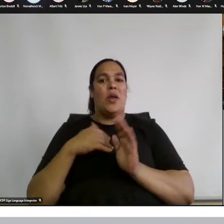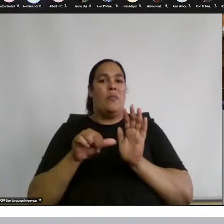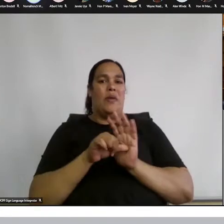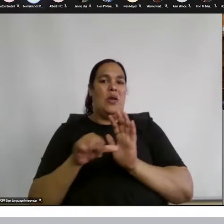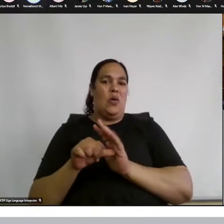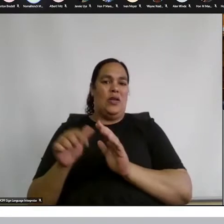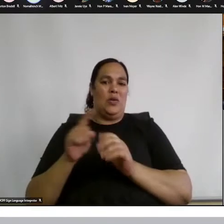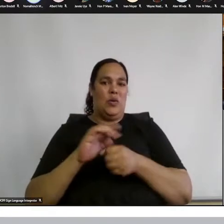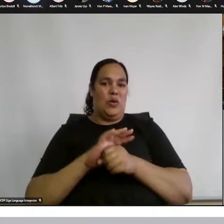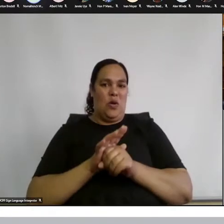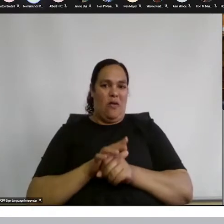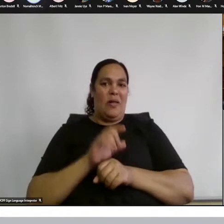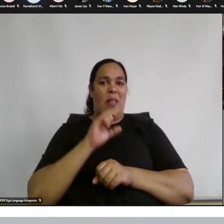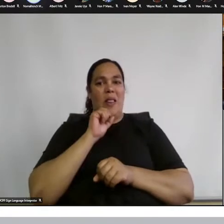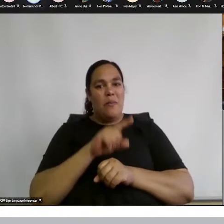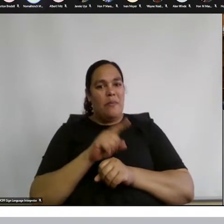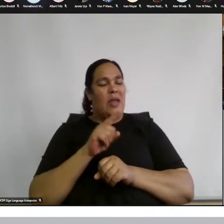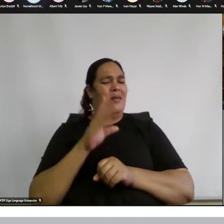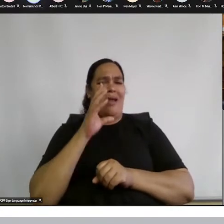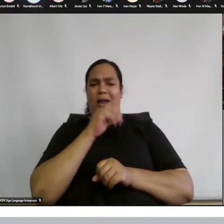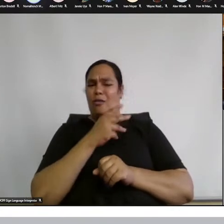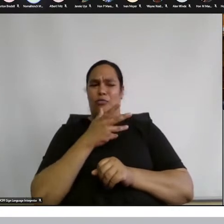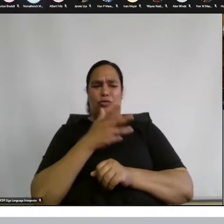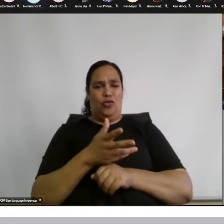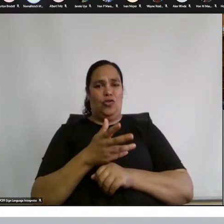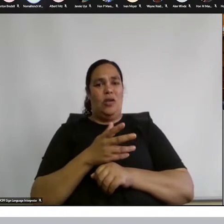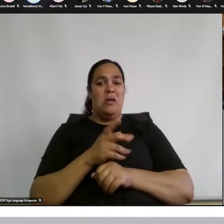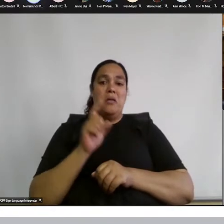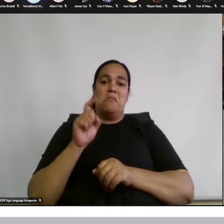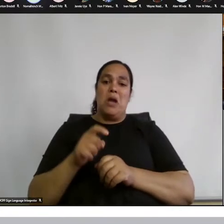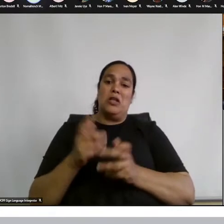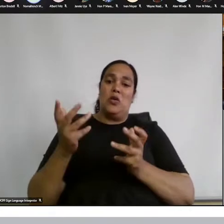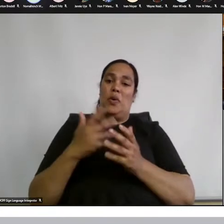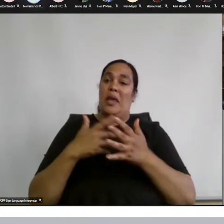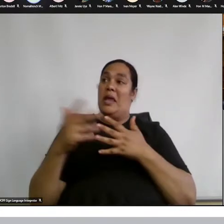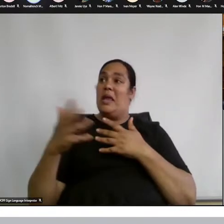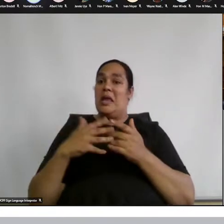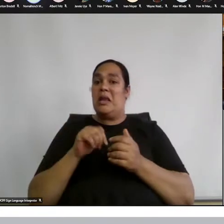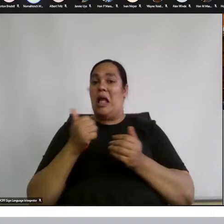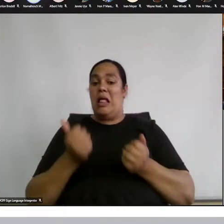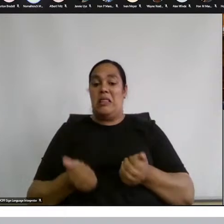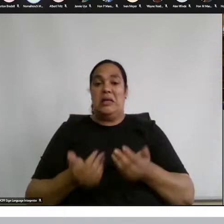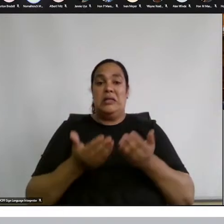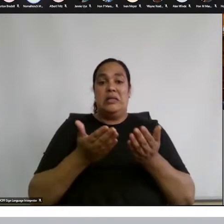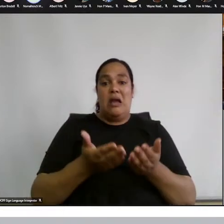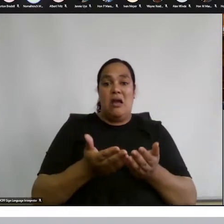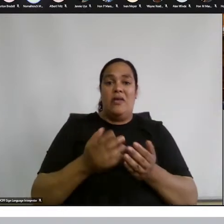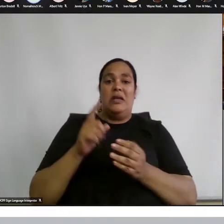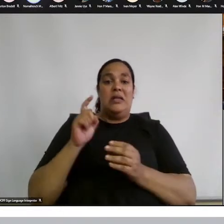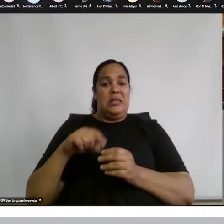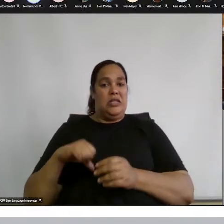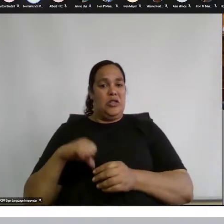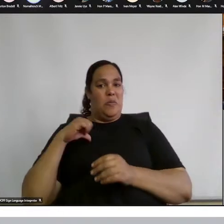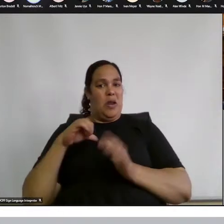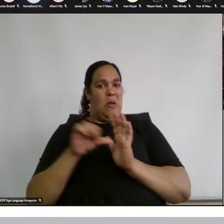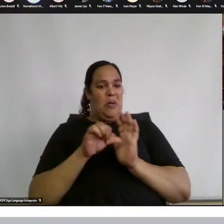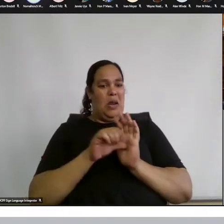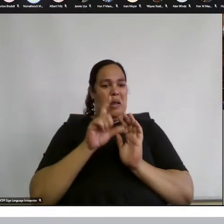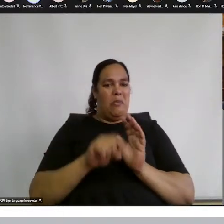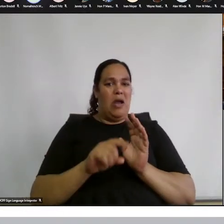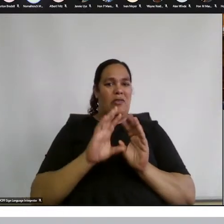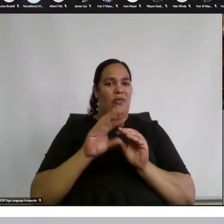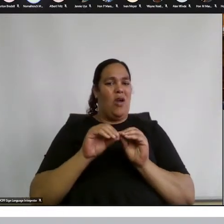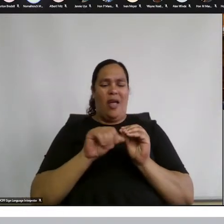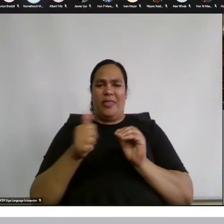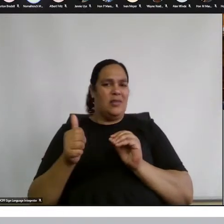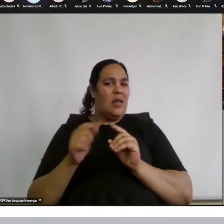prioritizing COVID, which is, it shouldn't be ideally where that any other service should be prioritized over the other. Of